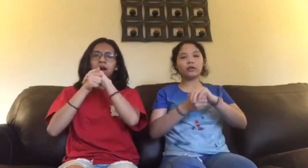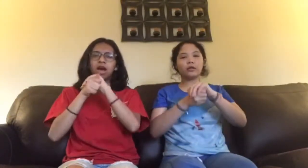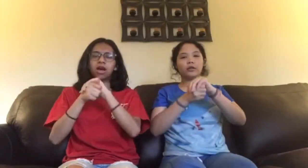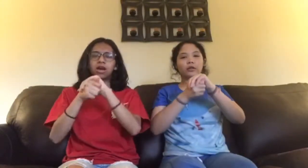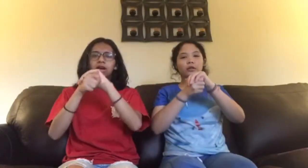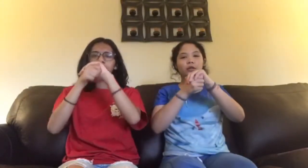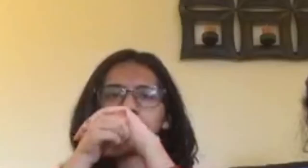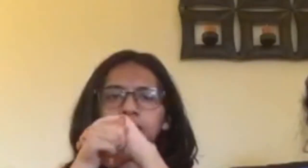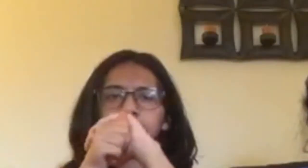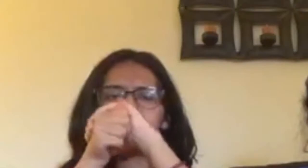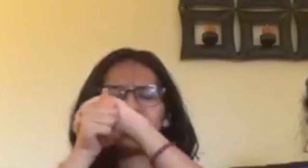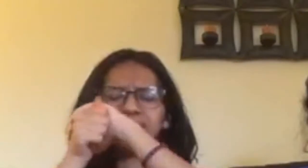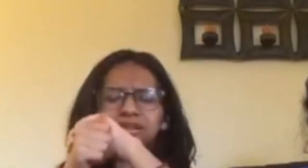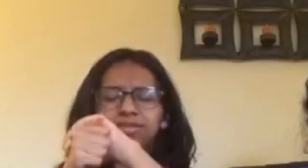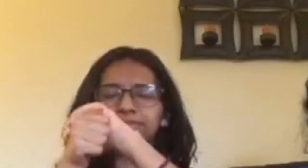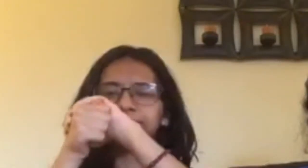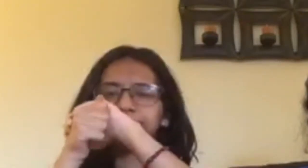hide